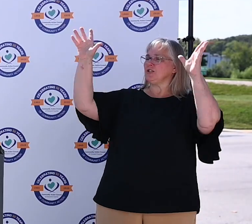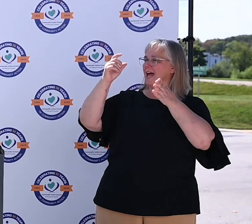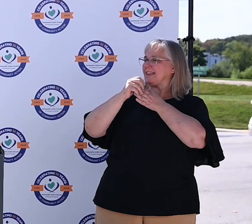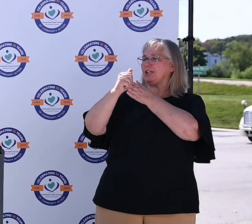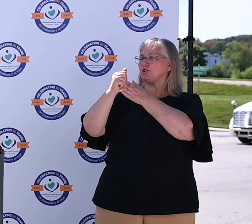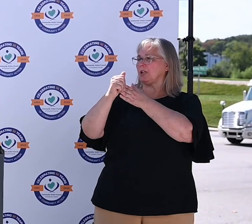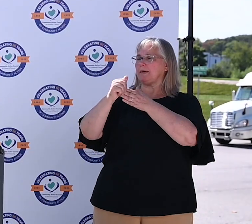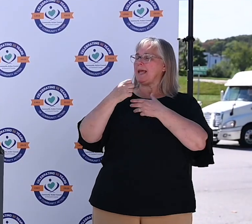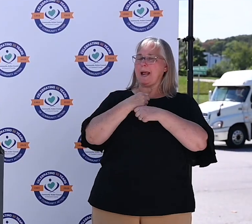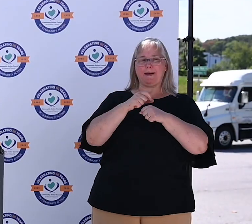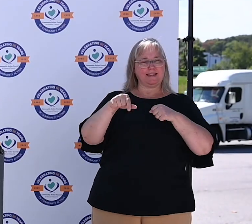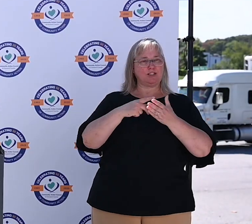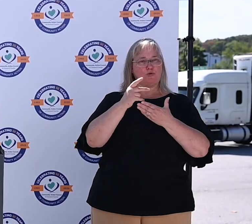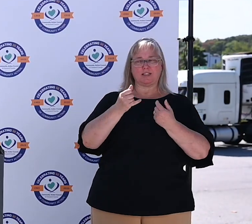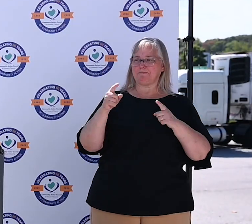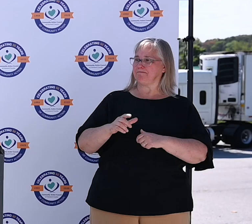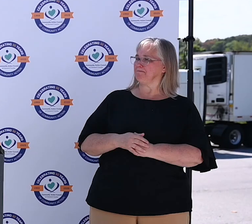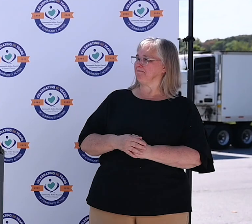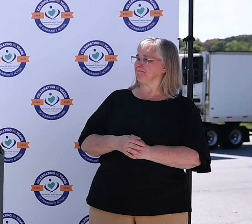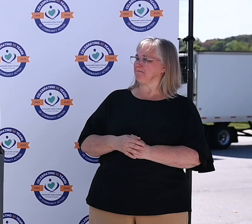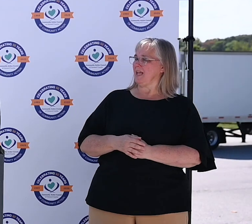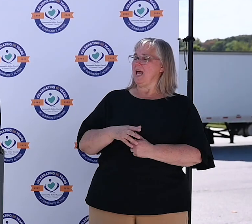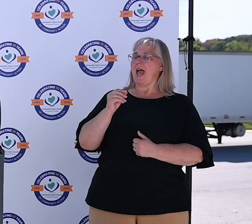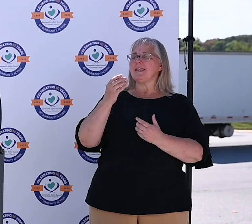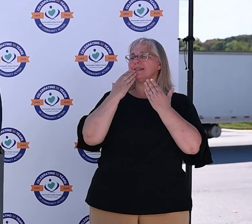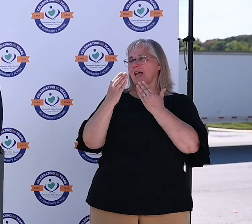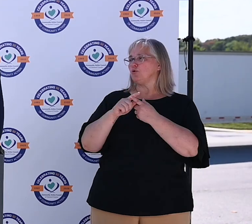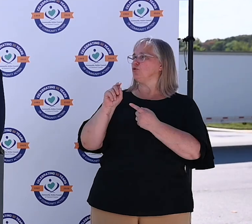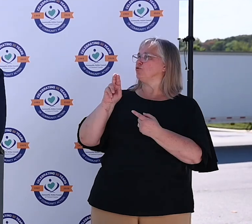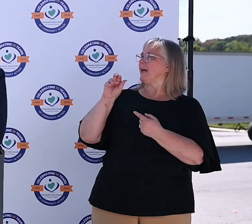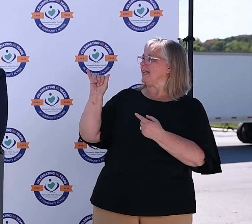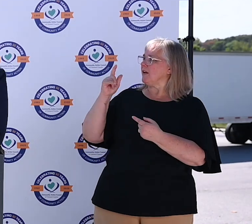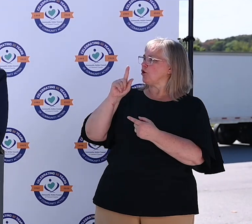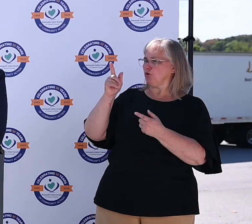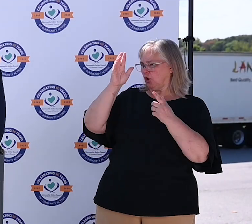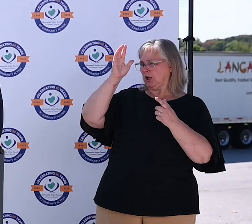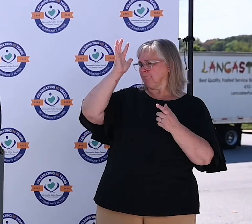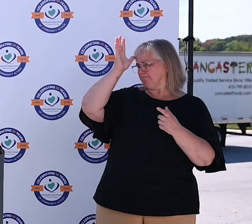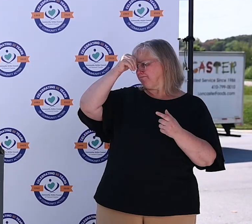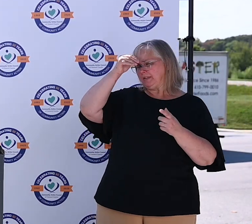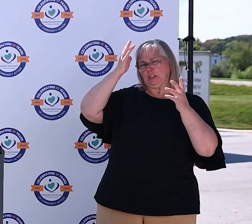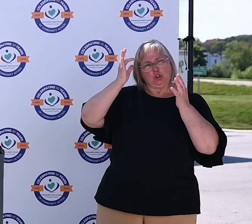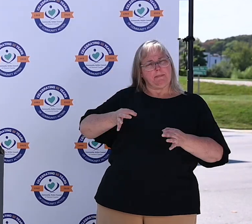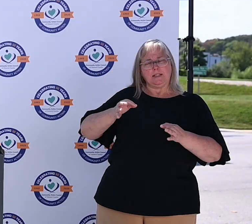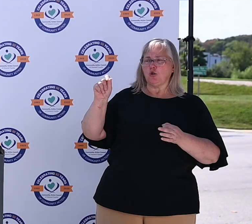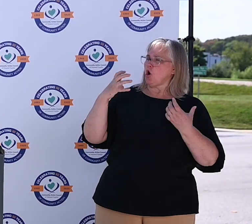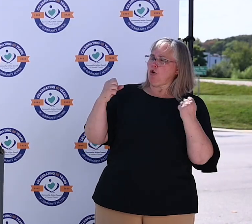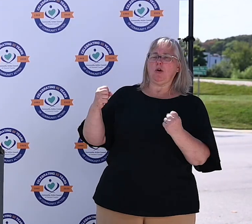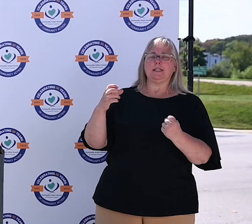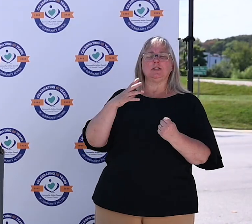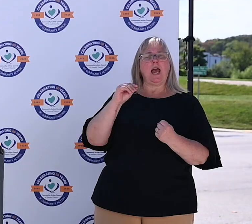leadership in making this project possible. And thank you, Tracy, for your determination, your courage, and